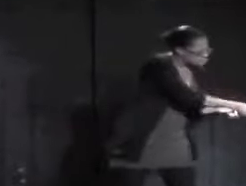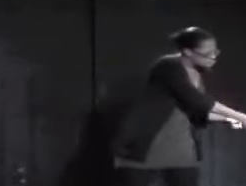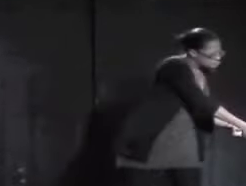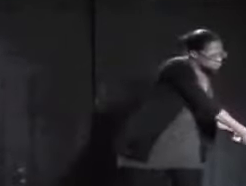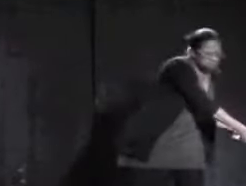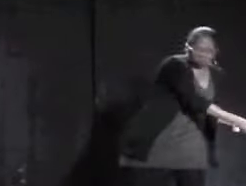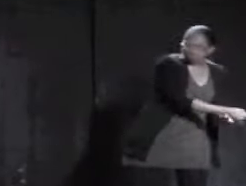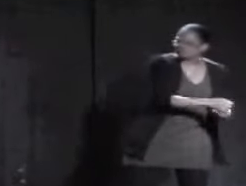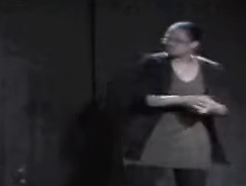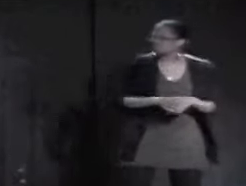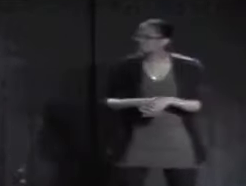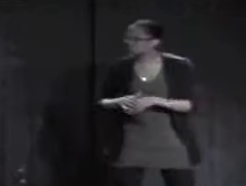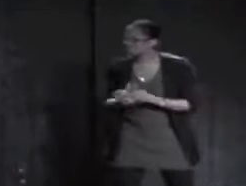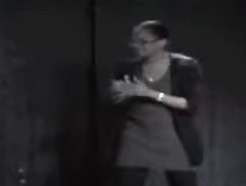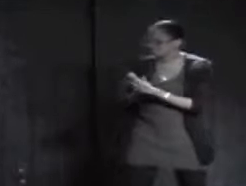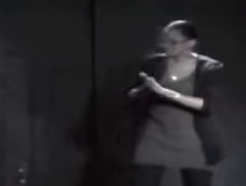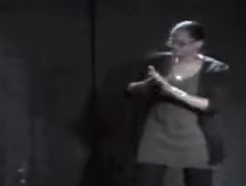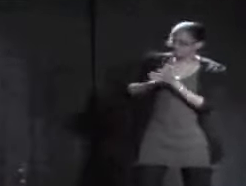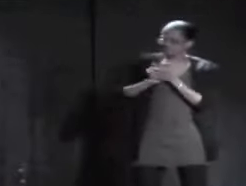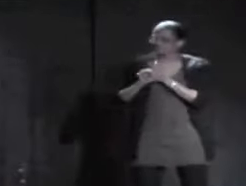chopping. Puts the axe down.